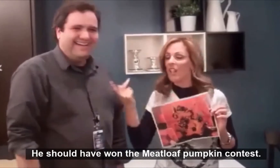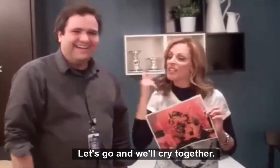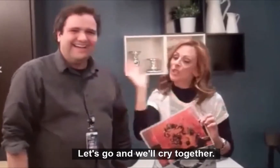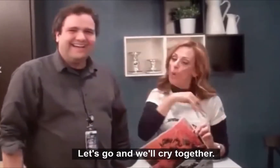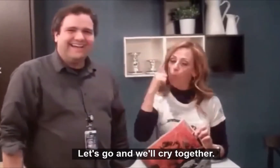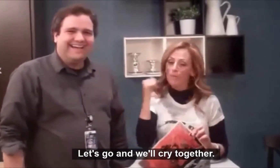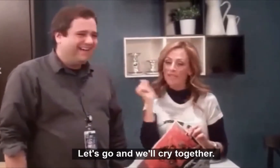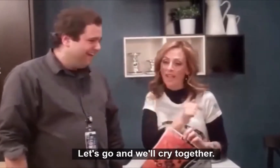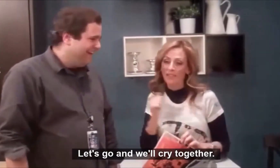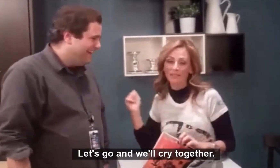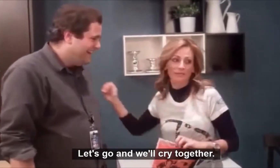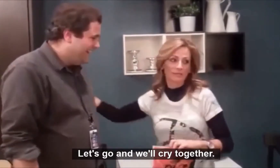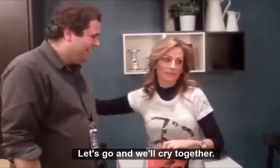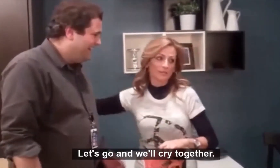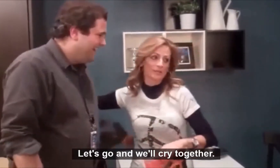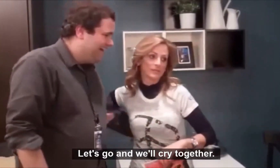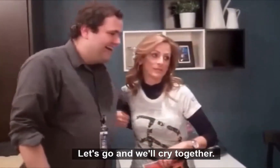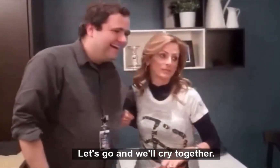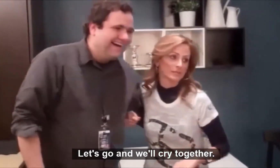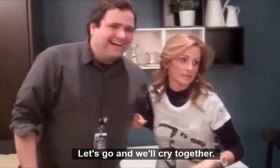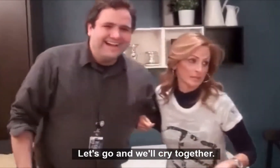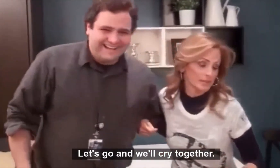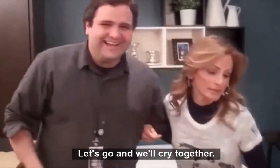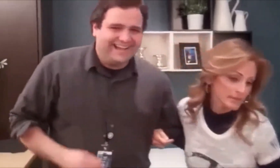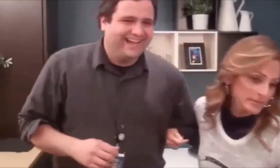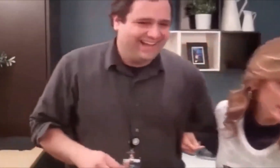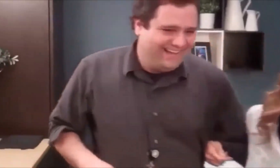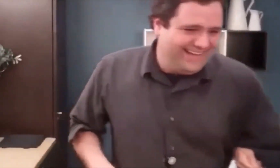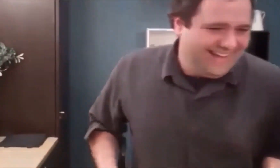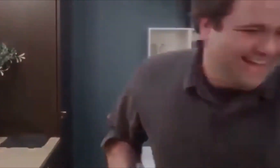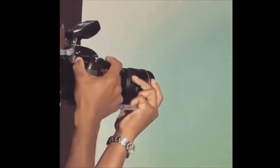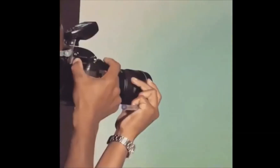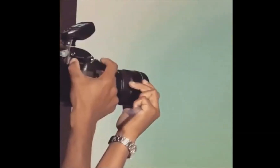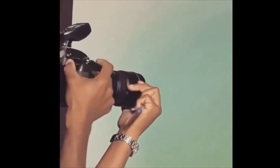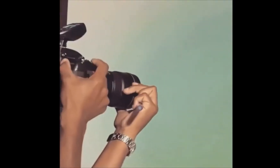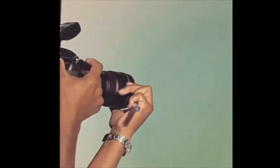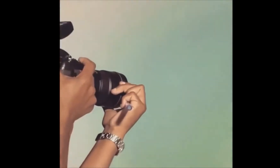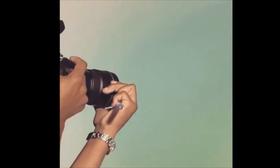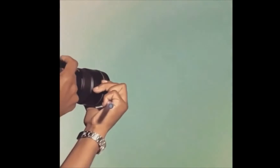okay? Let's go and we'll cry together.